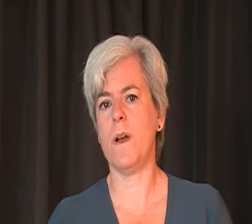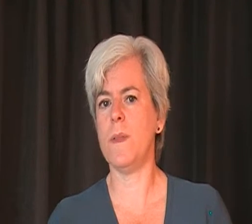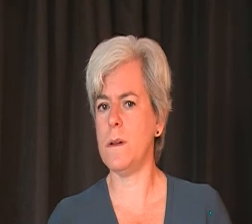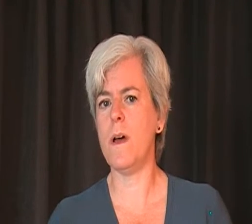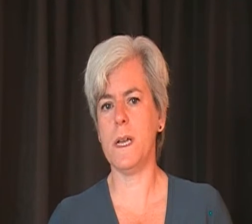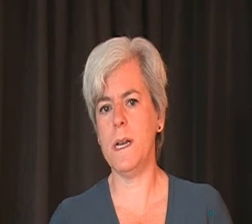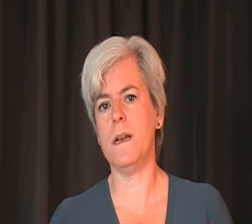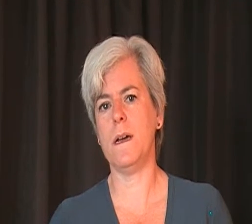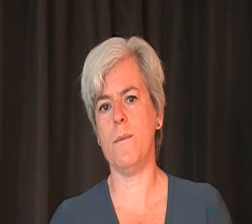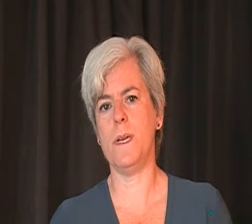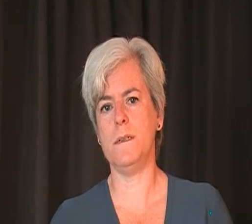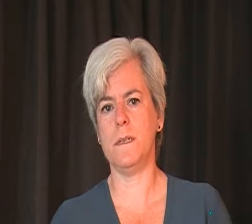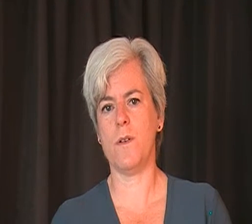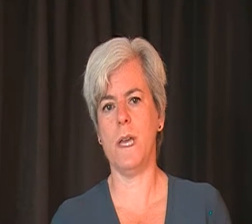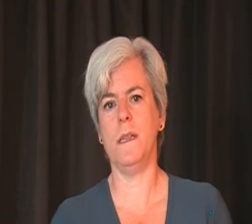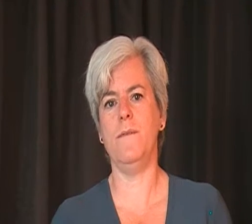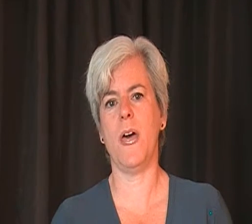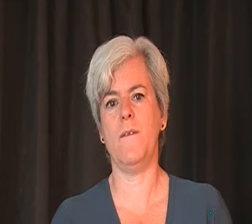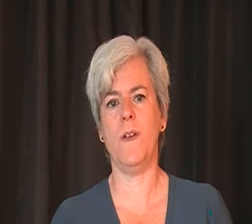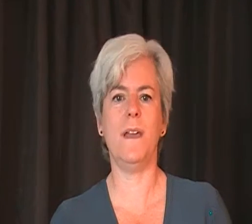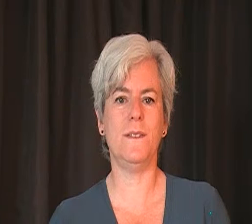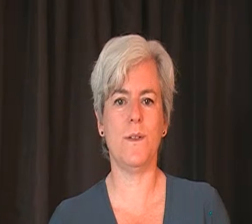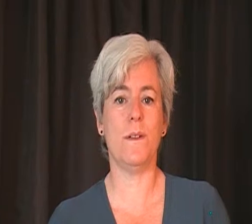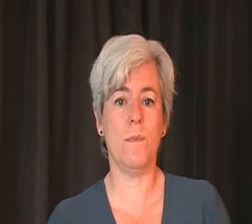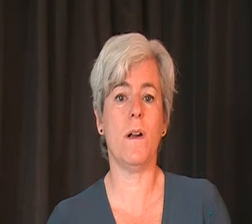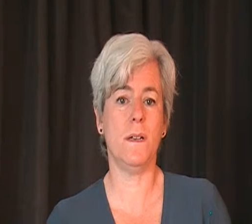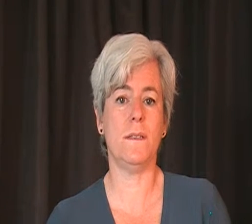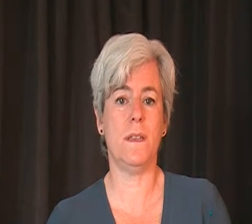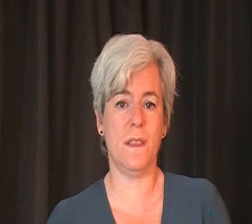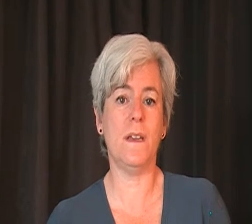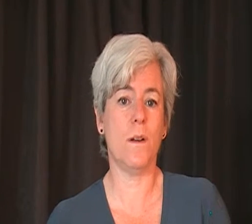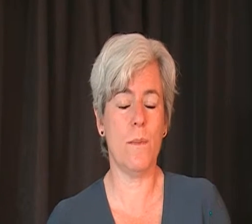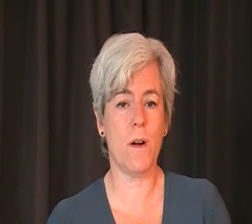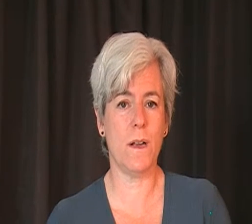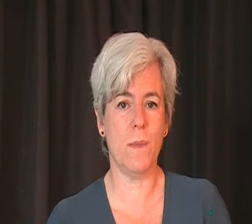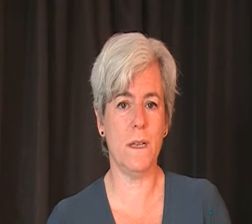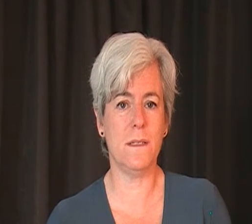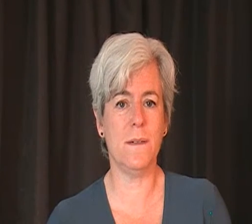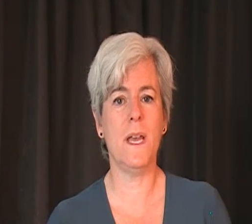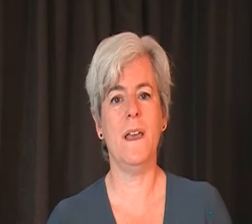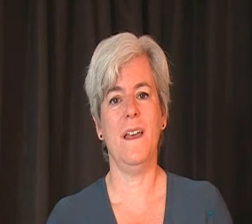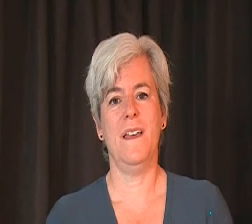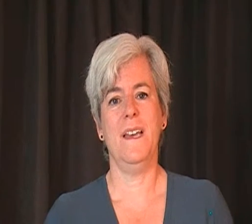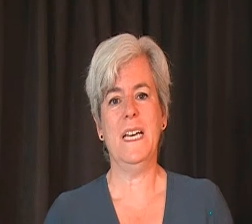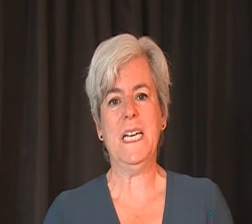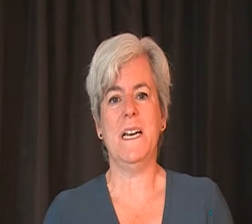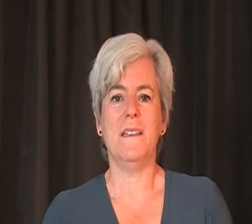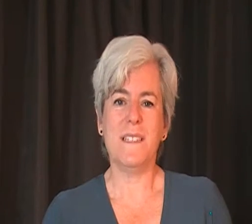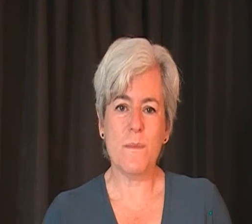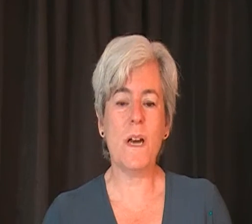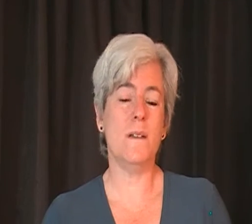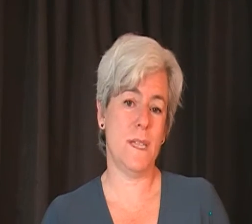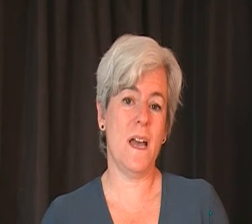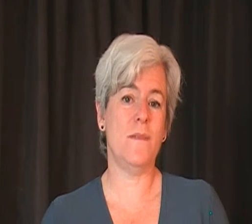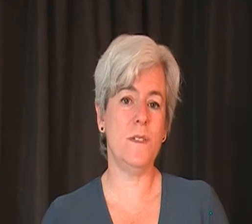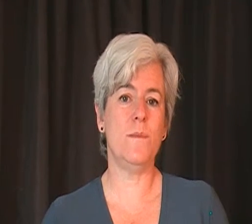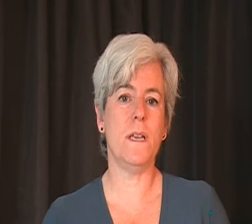from. There are a lot of Canadian companies that try and leave that vague so that Americans can think you're American-based. Sometimes I have to admit